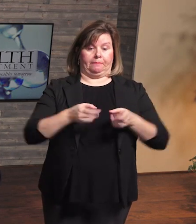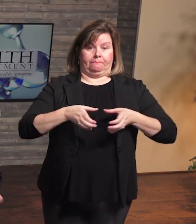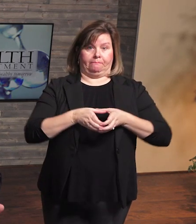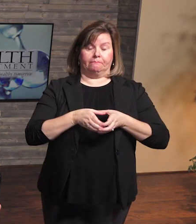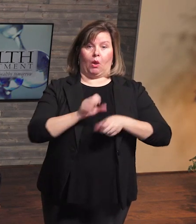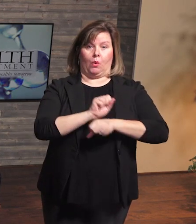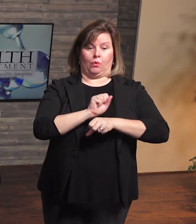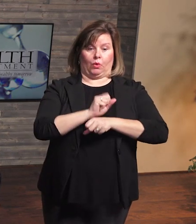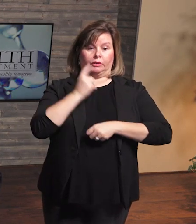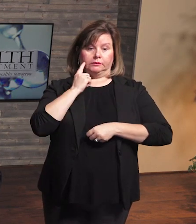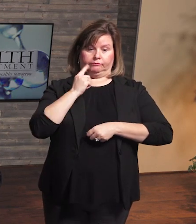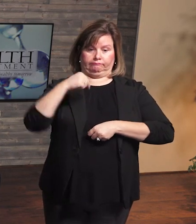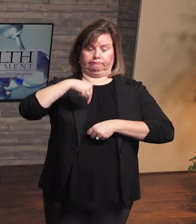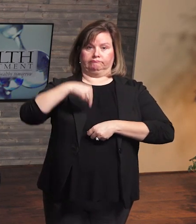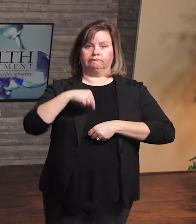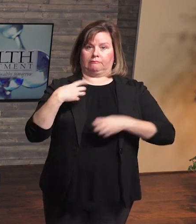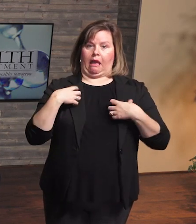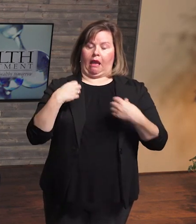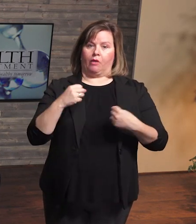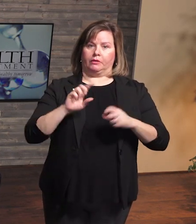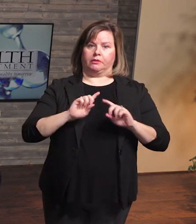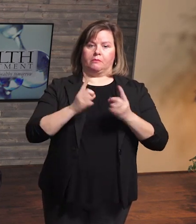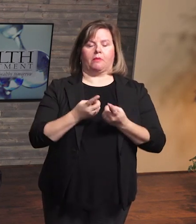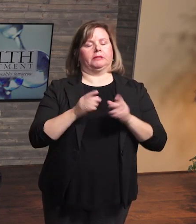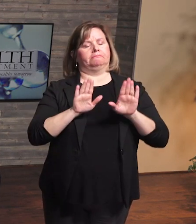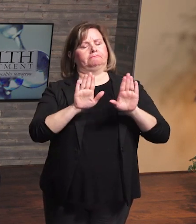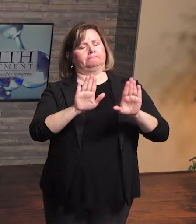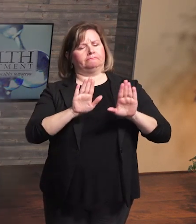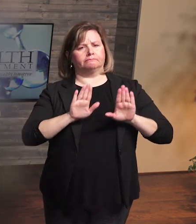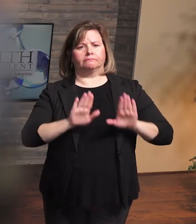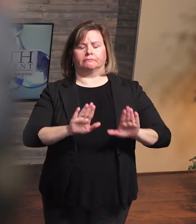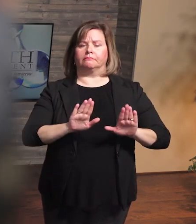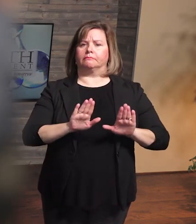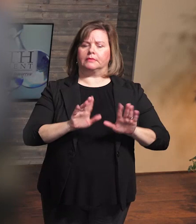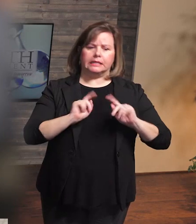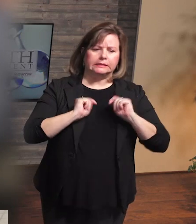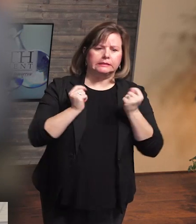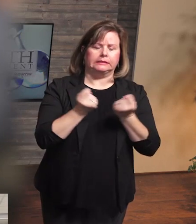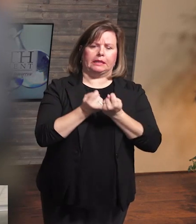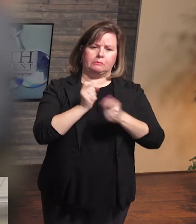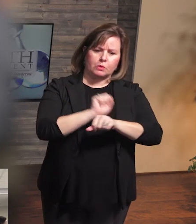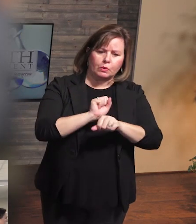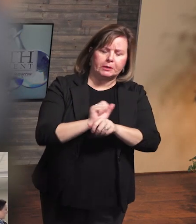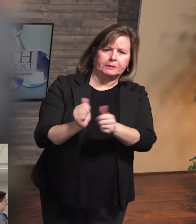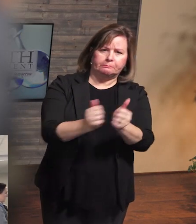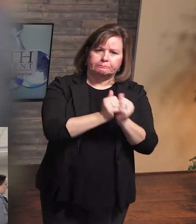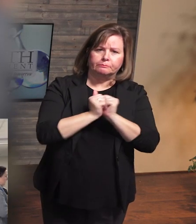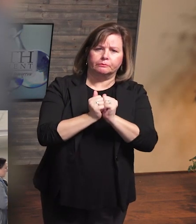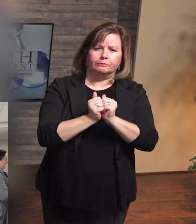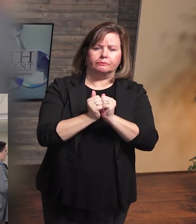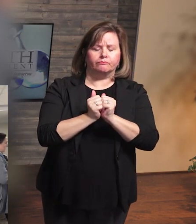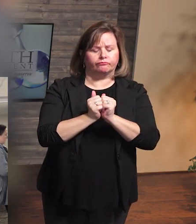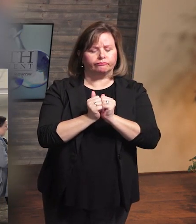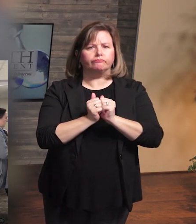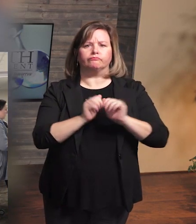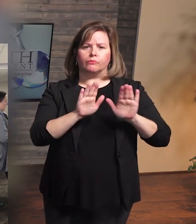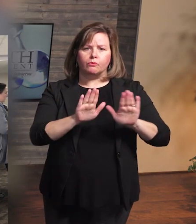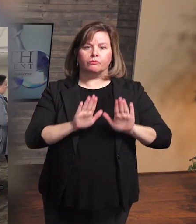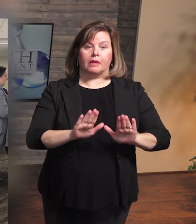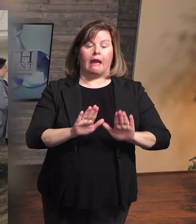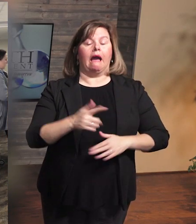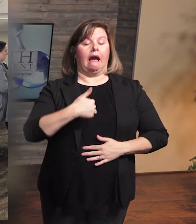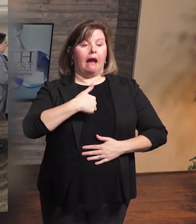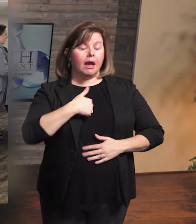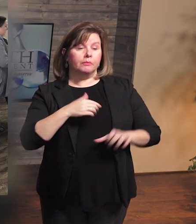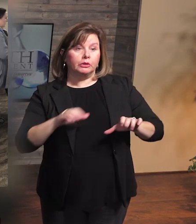and throughout the community. And I can't stress that enough. It's a team effort. And while I'm often the person who's on camera